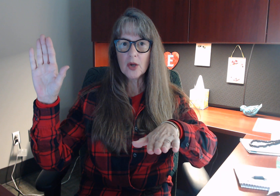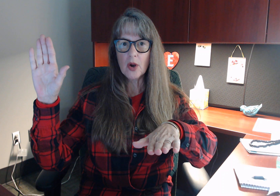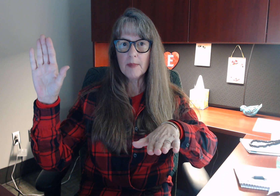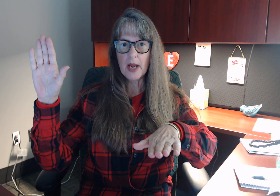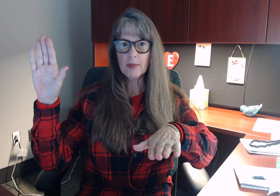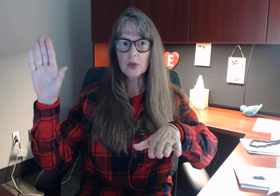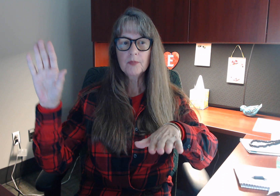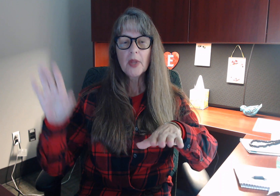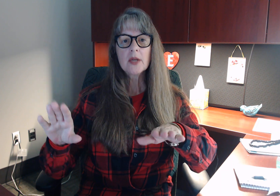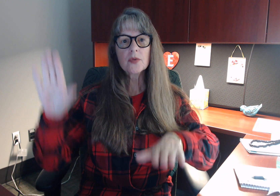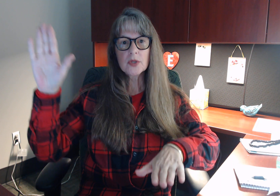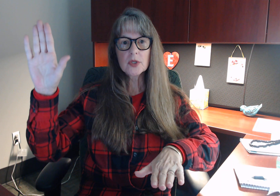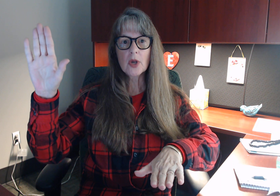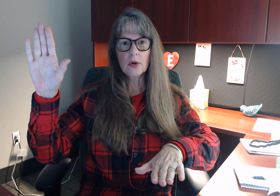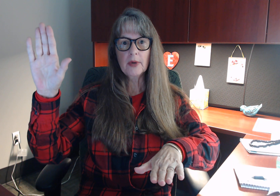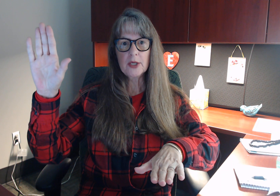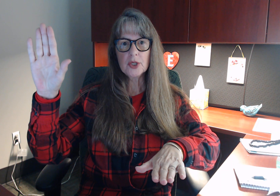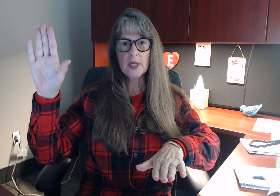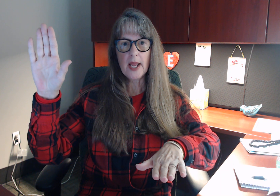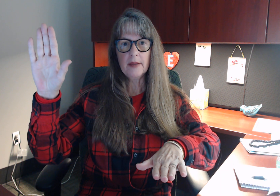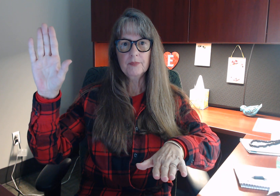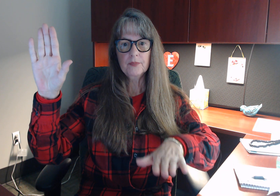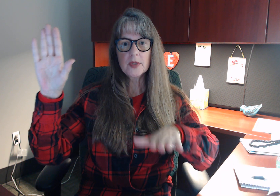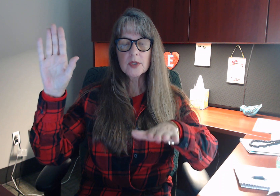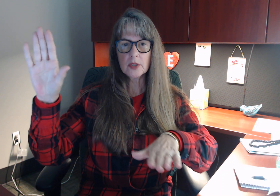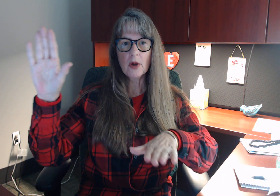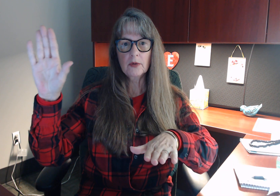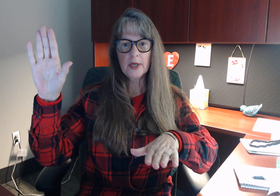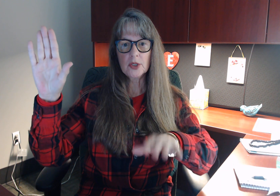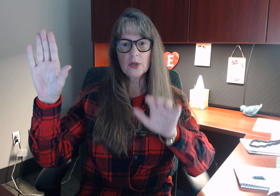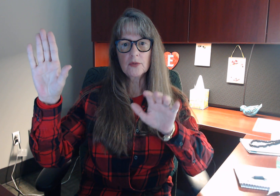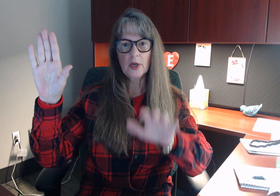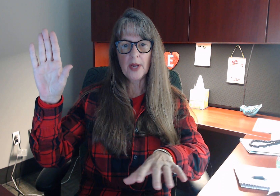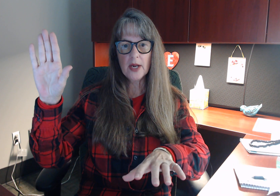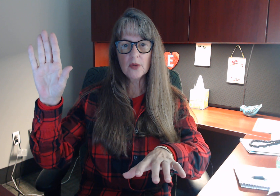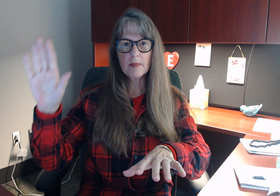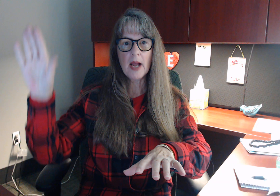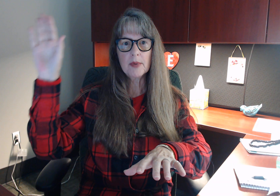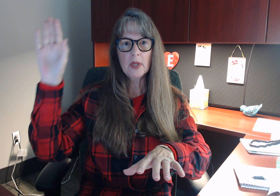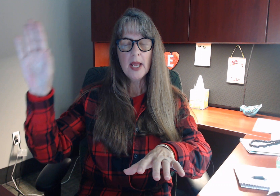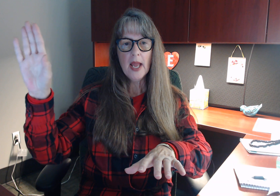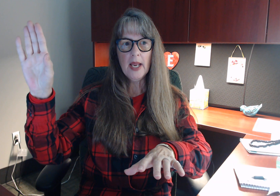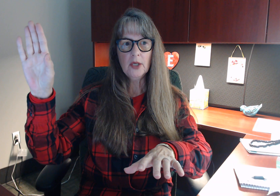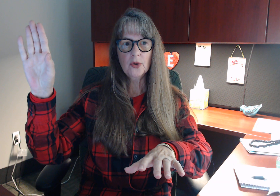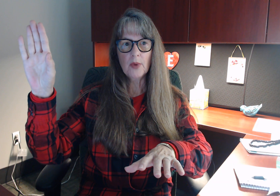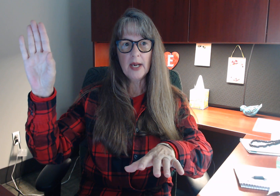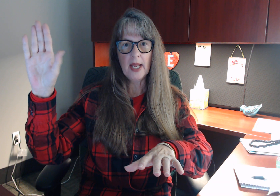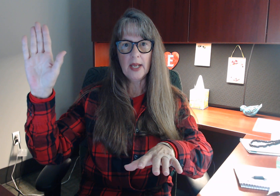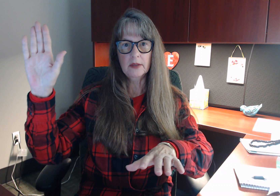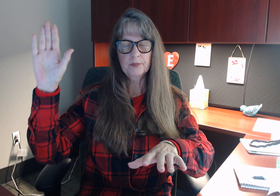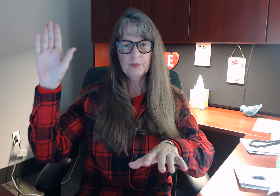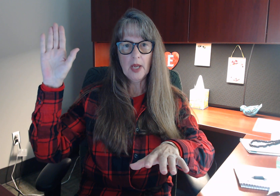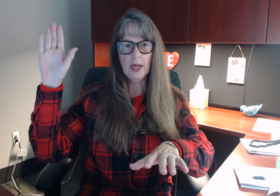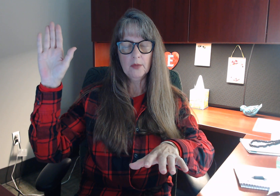a Bible. So this is Inauguration Day. This is inauguration because you've got your hand on the Bible and your right hand